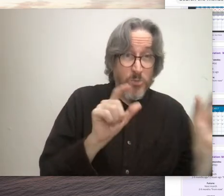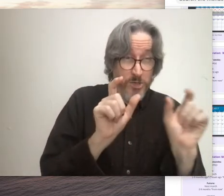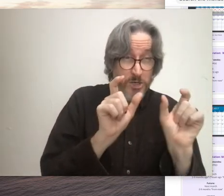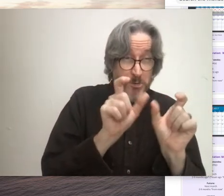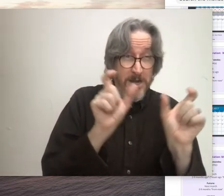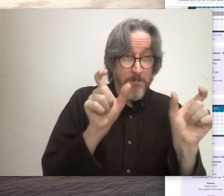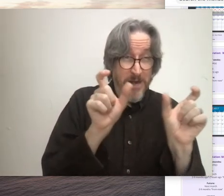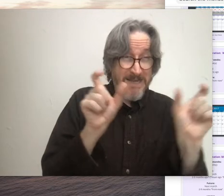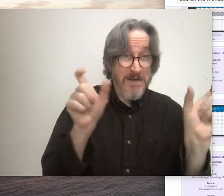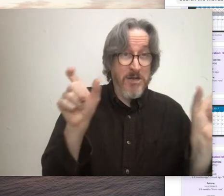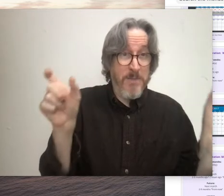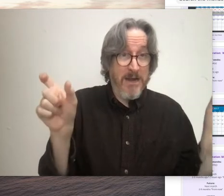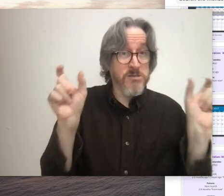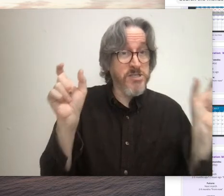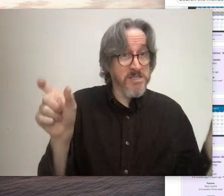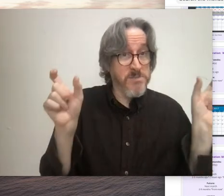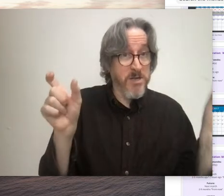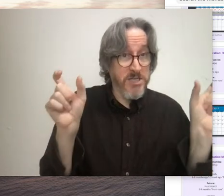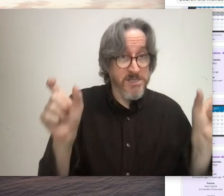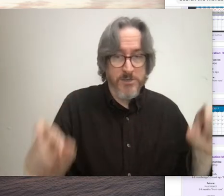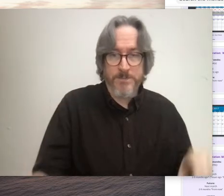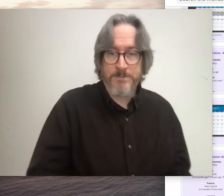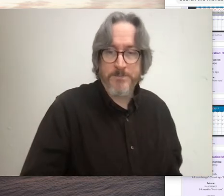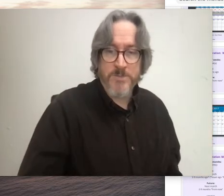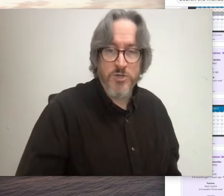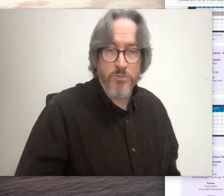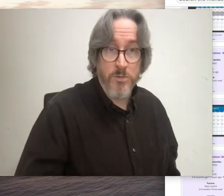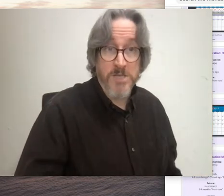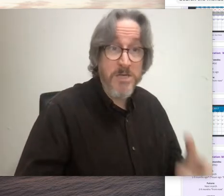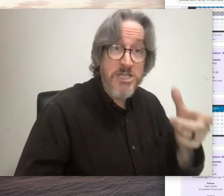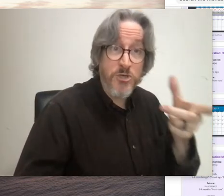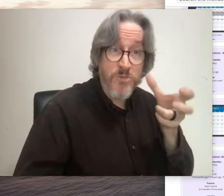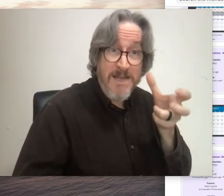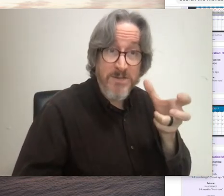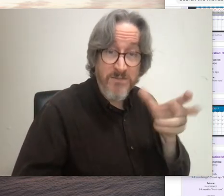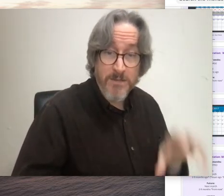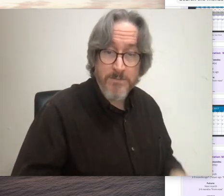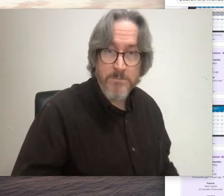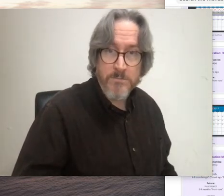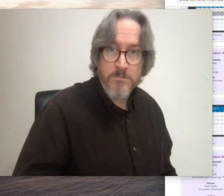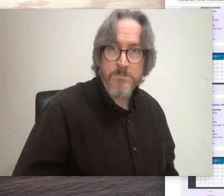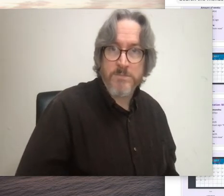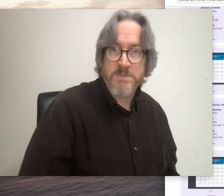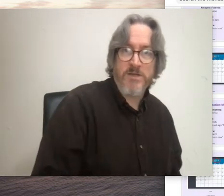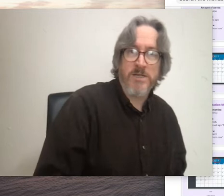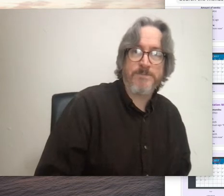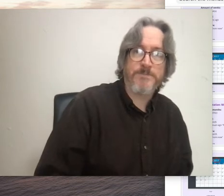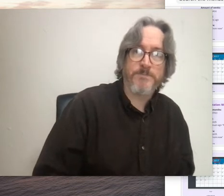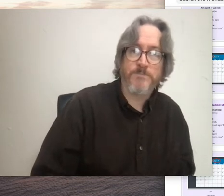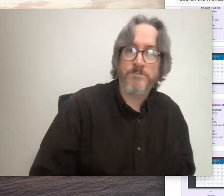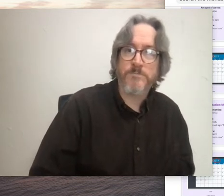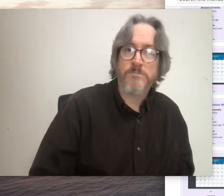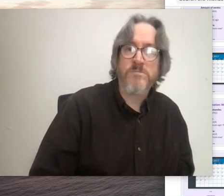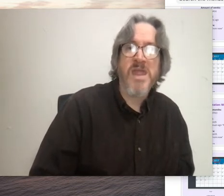3 digits, we're going to try to break it down into pairs because it's much easier to, it's much easier receptively. Definitely.